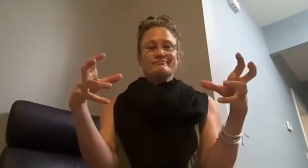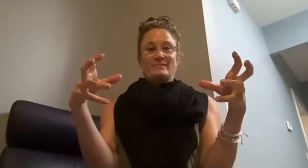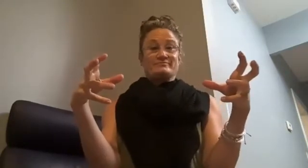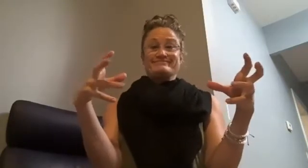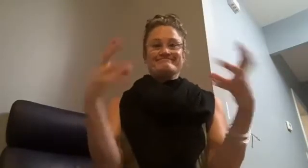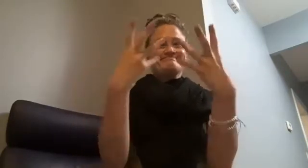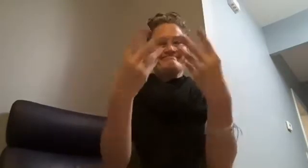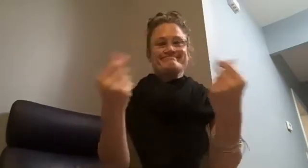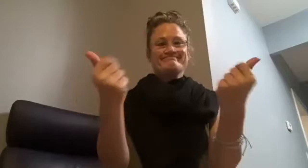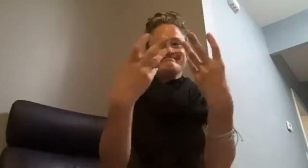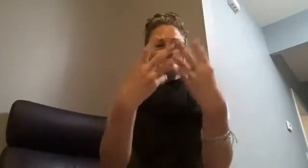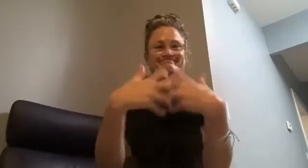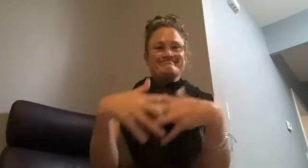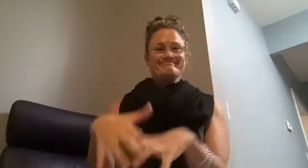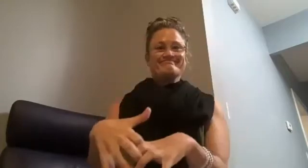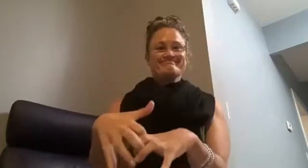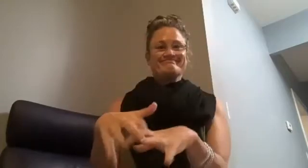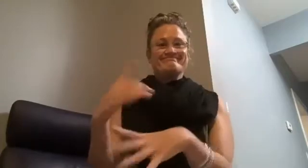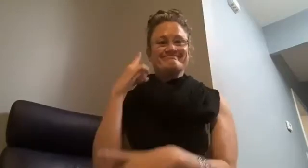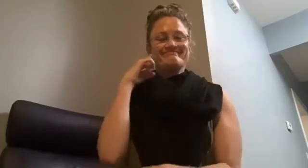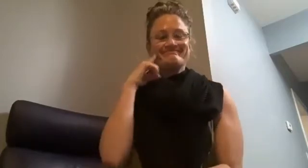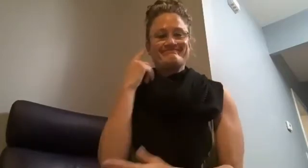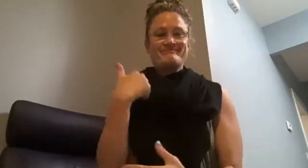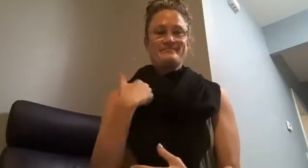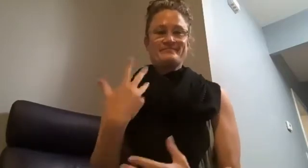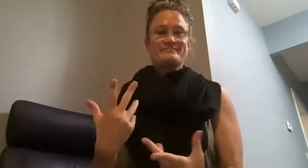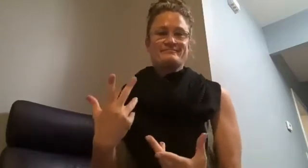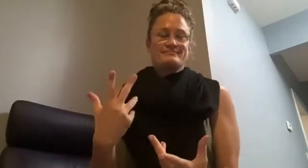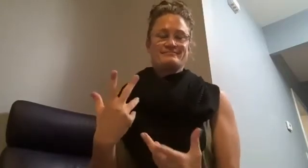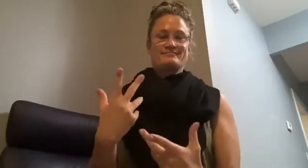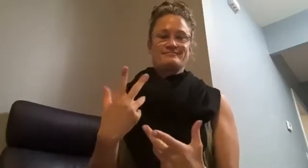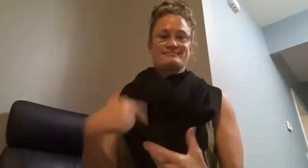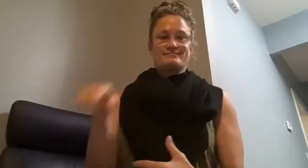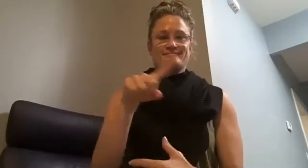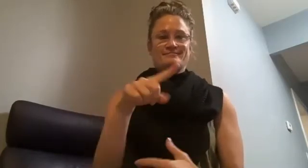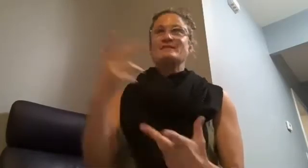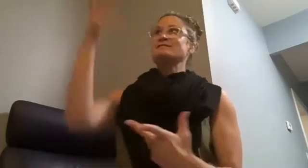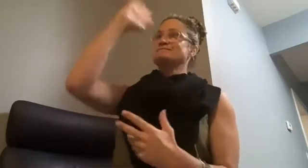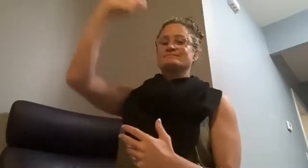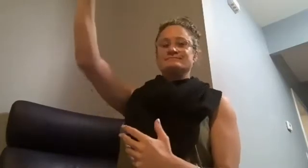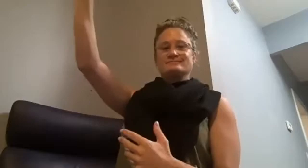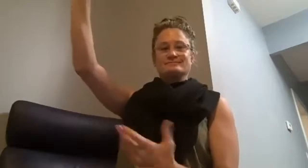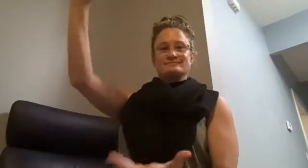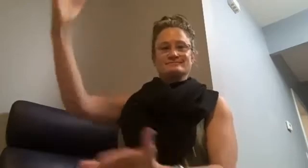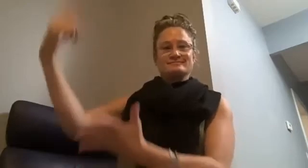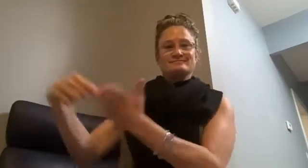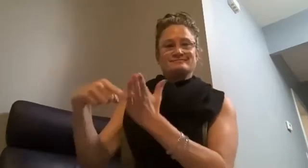And I think that has very little to do with all of us and everything to do with God, right? Just amazing.